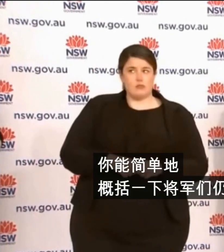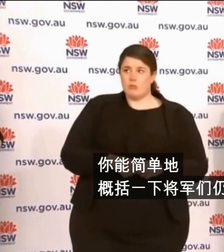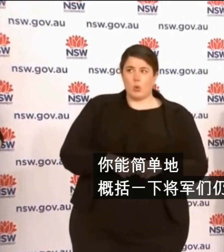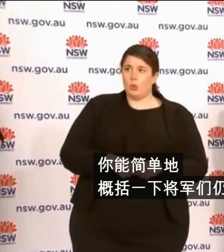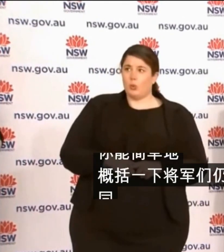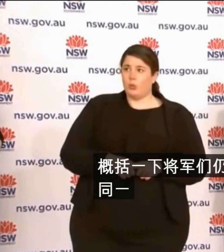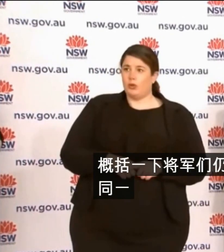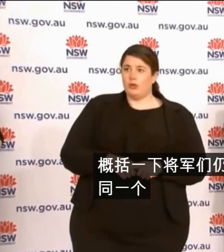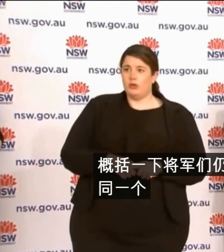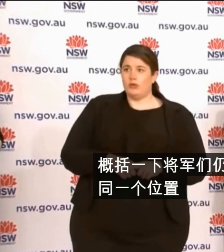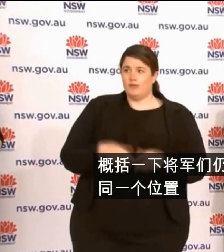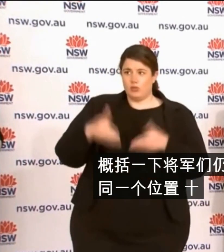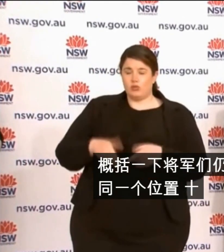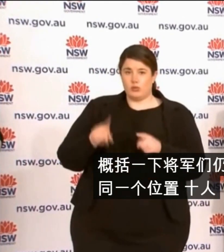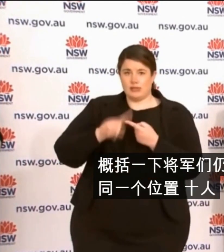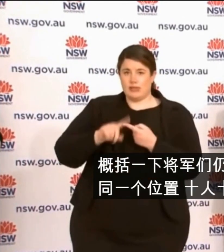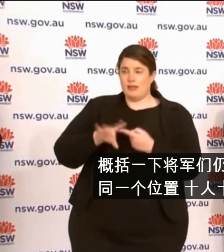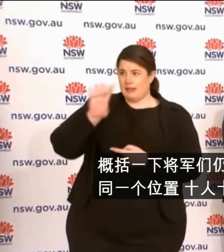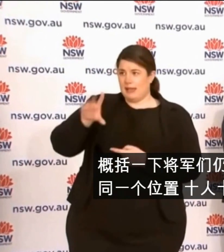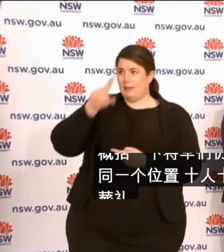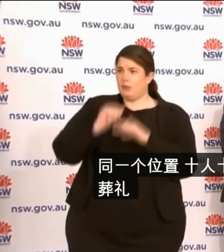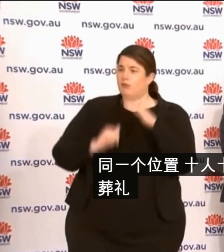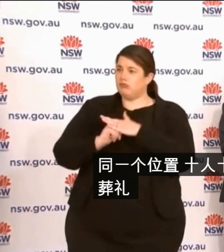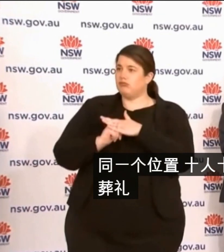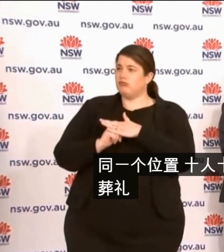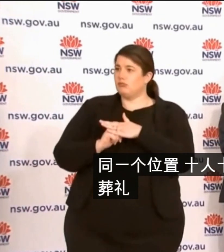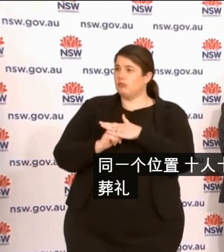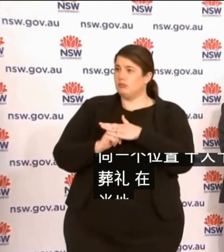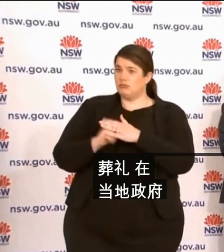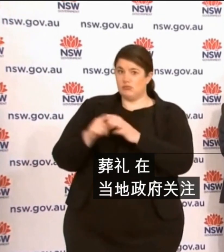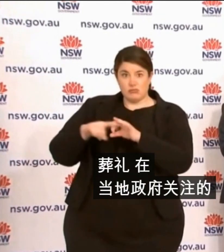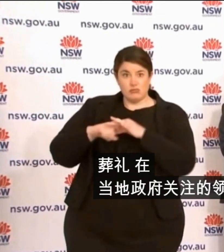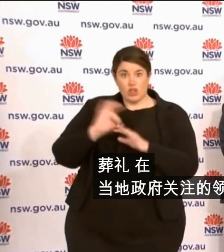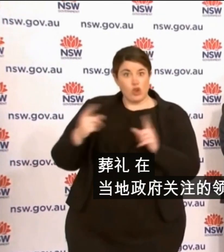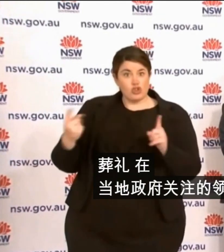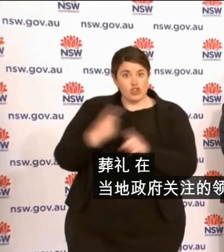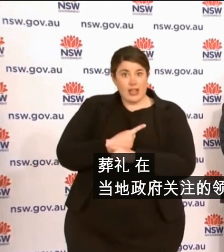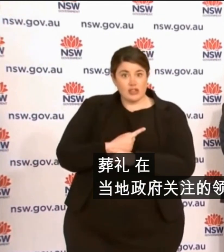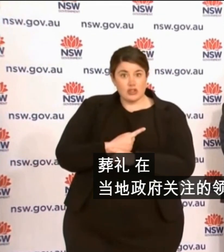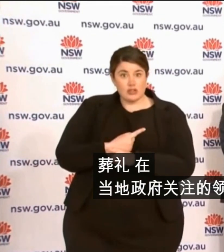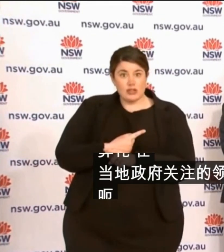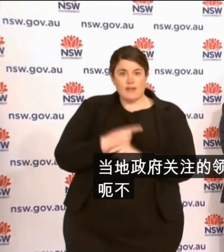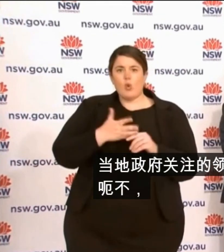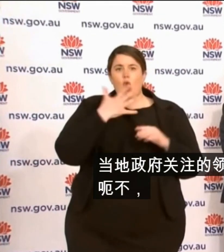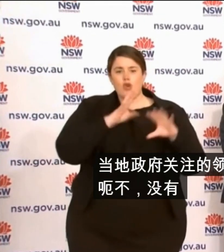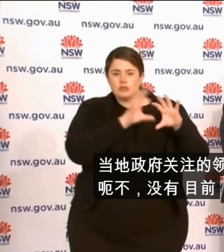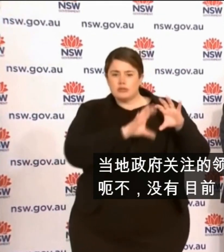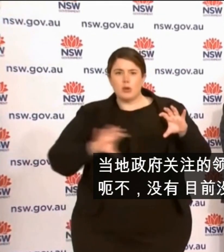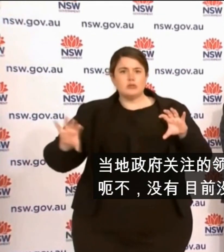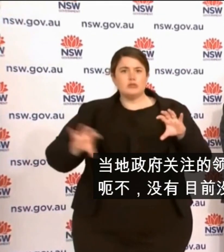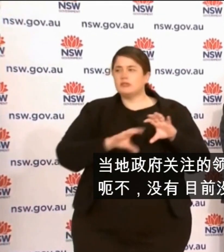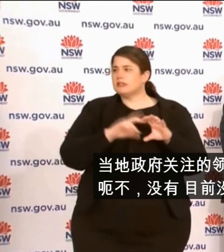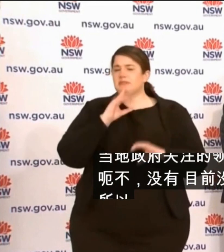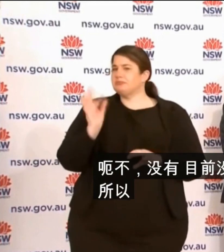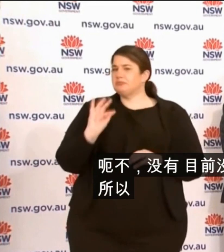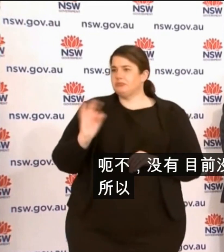at the same position, 10 people for the funerals. So it's not changing in the local government areas of concern? No, there's no changes